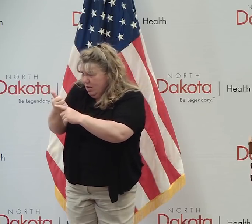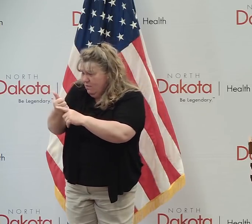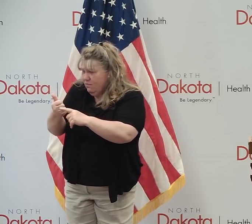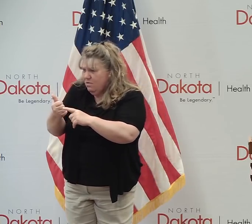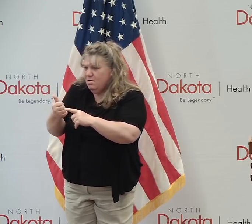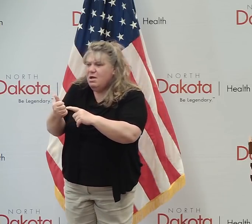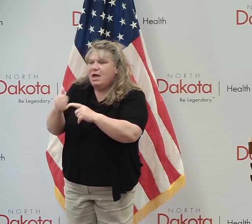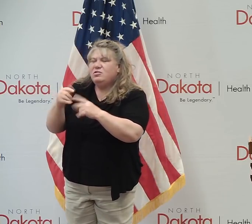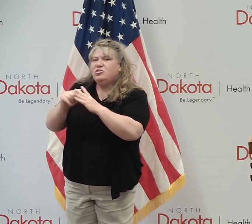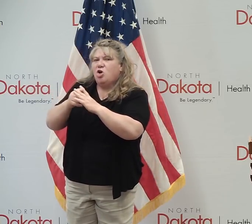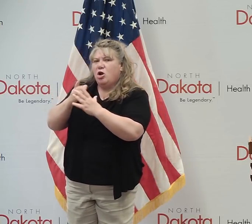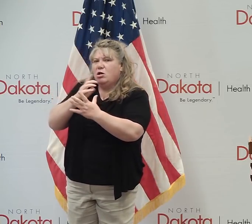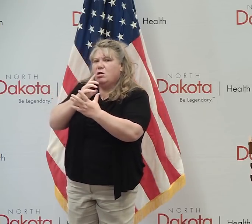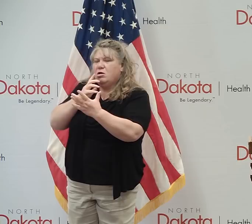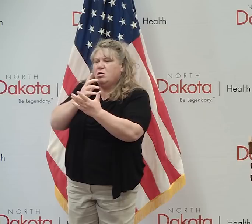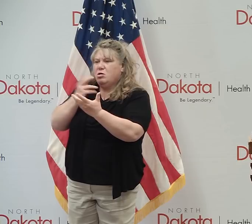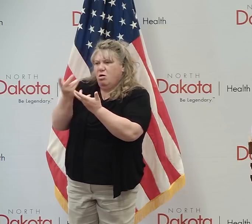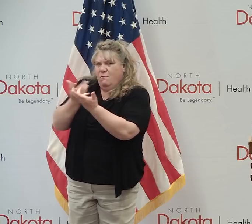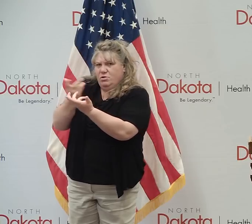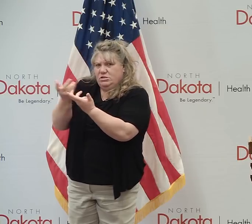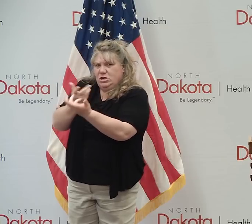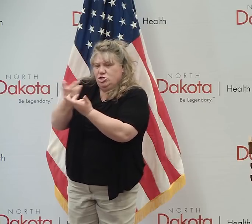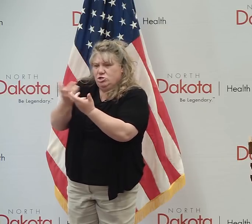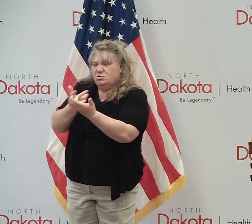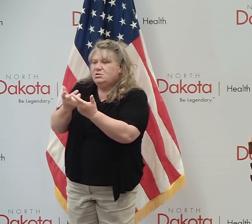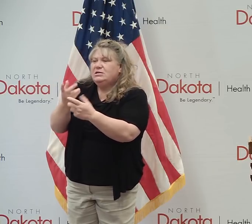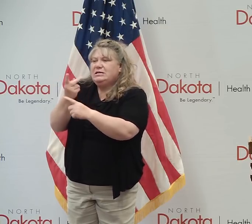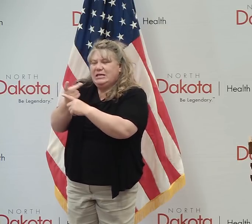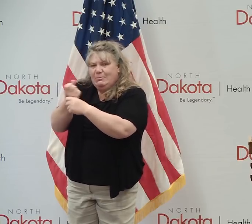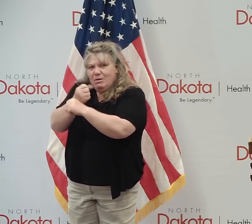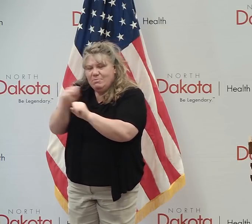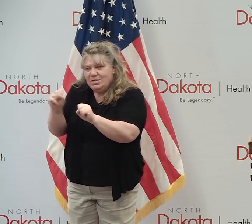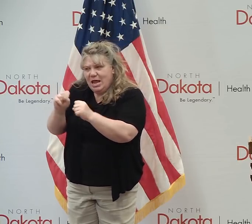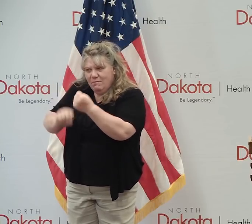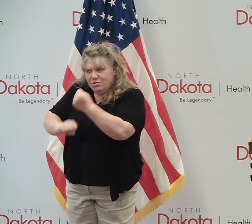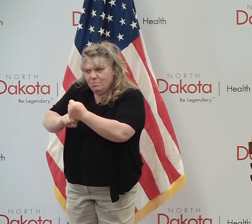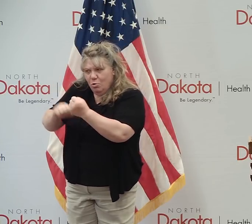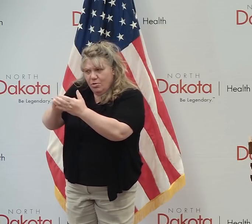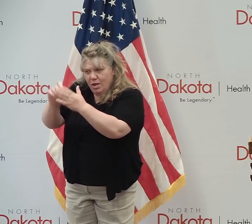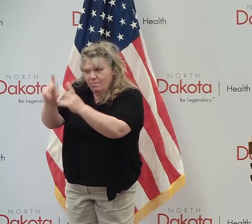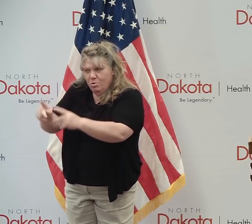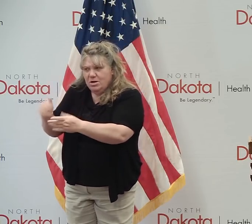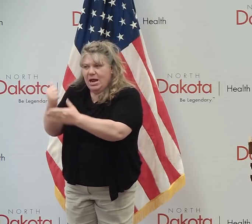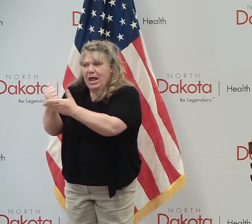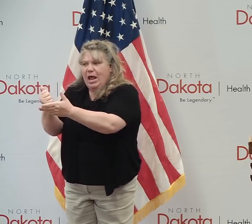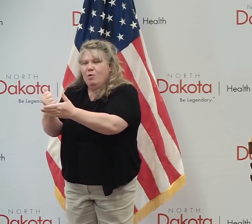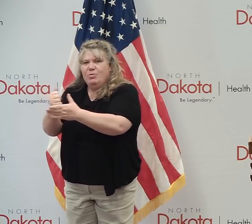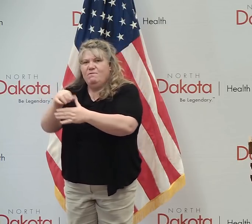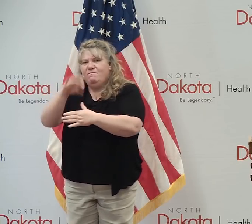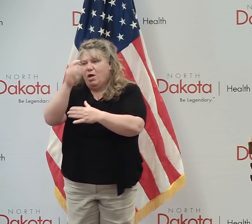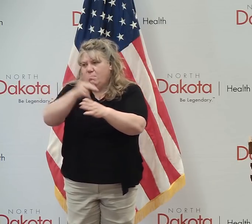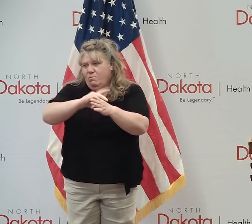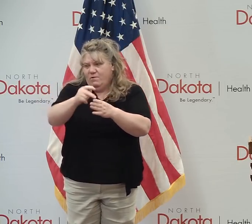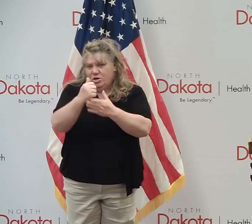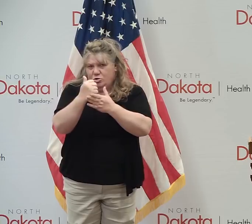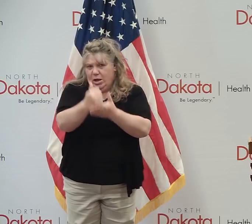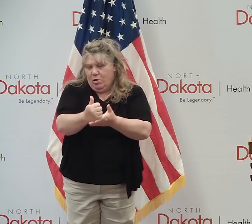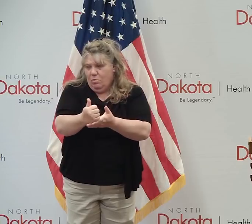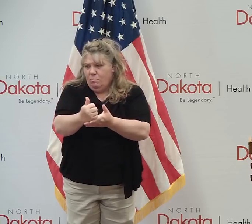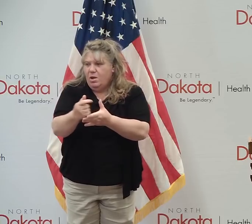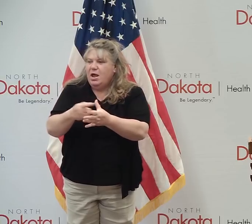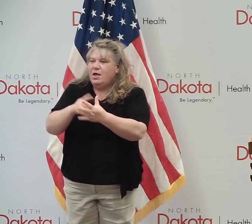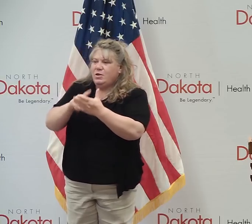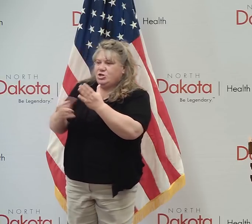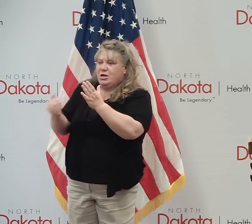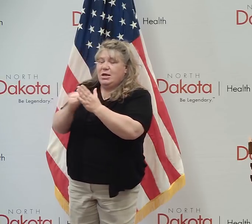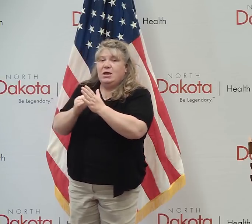Get that conversation out into the open. Keep them safe, be there, and then help them connect with professional help and follow up.